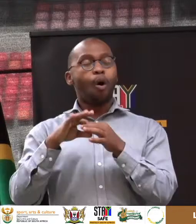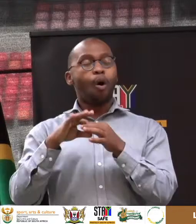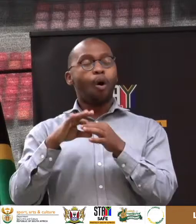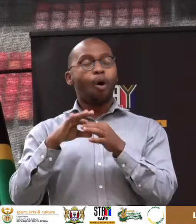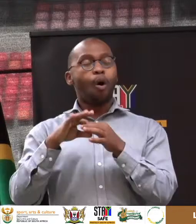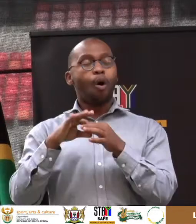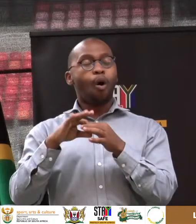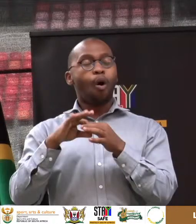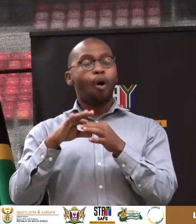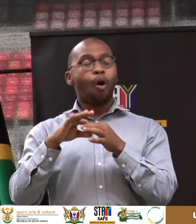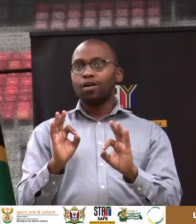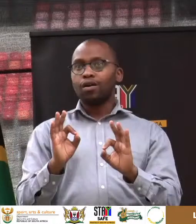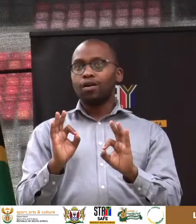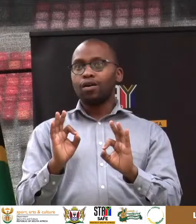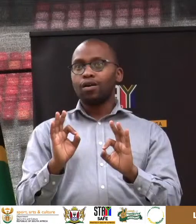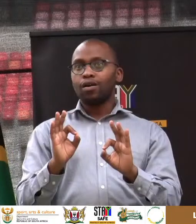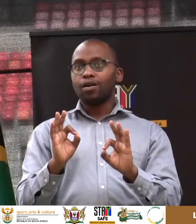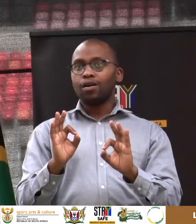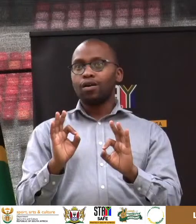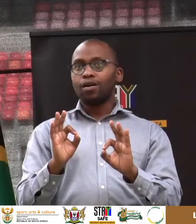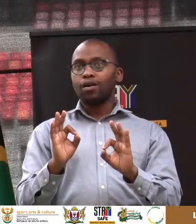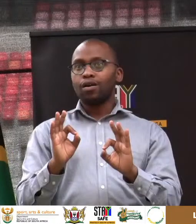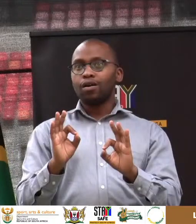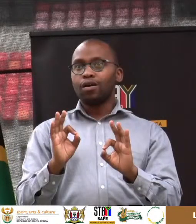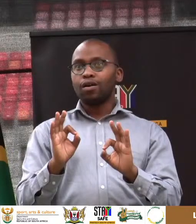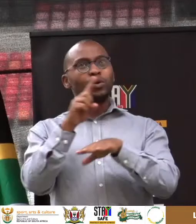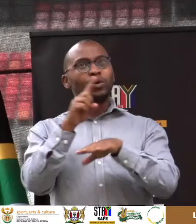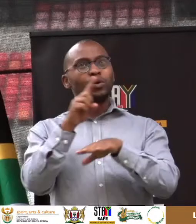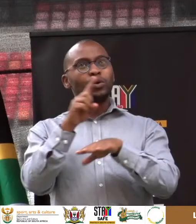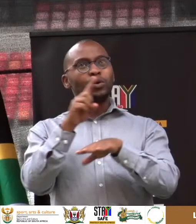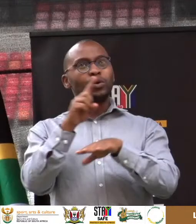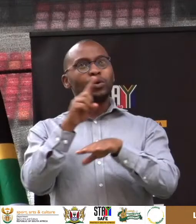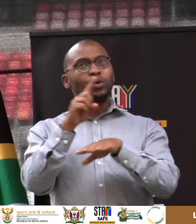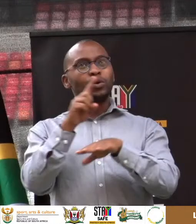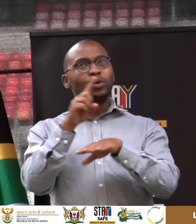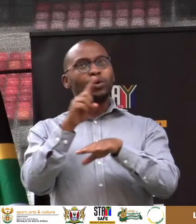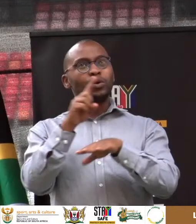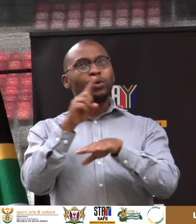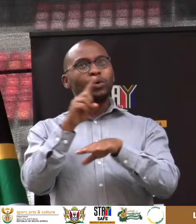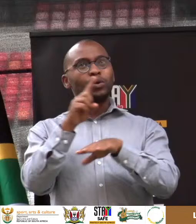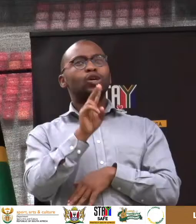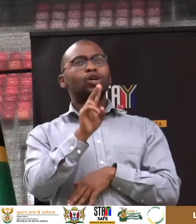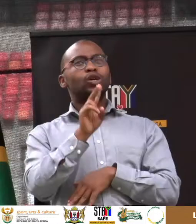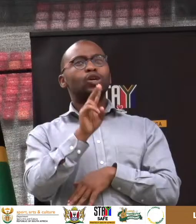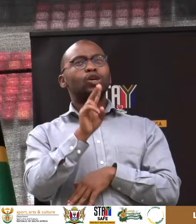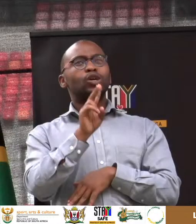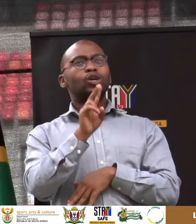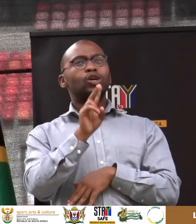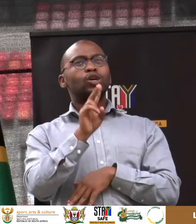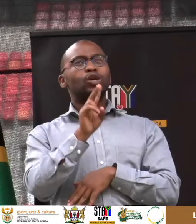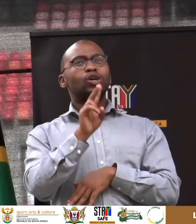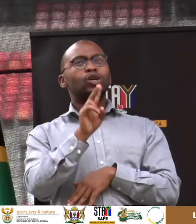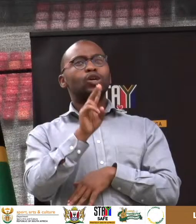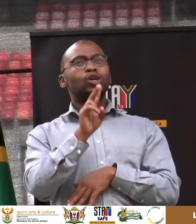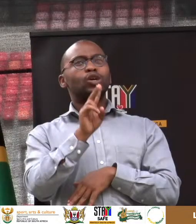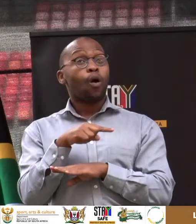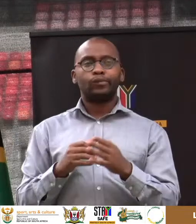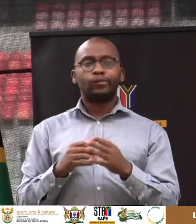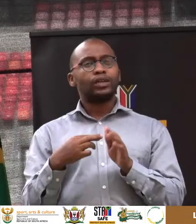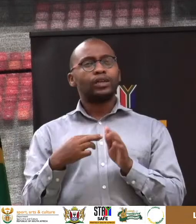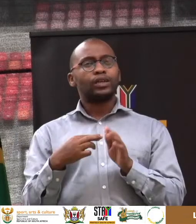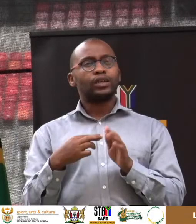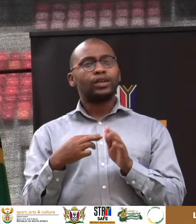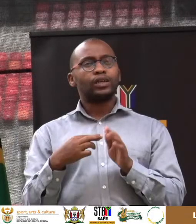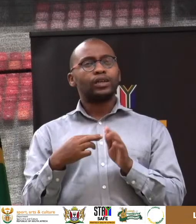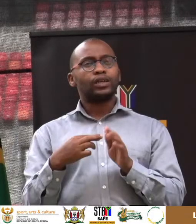stay more than 14 days. They wanted 21 days. Because here, they were actually treated very well by our government.